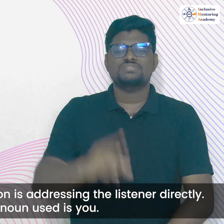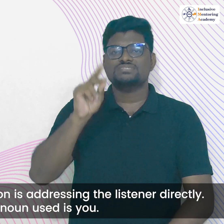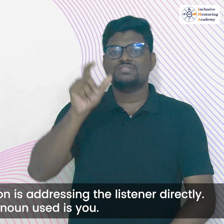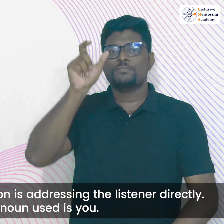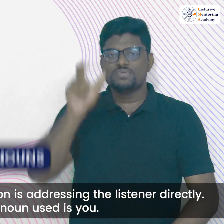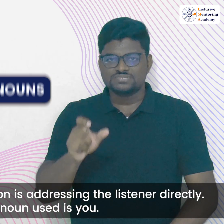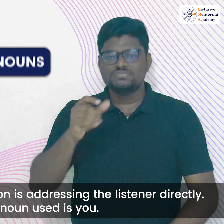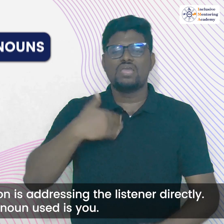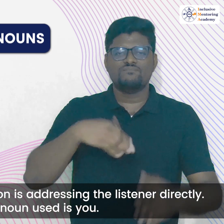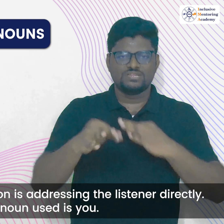Second person.